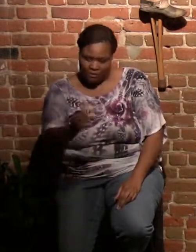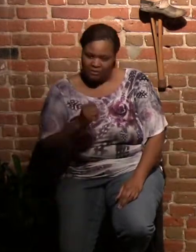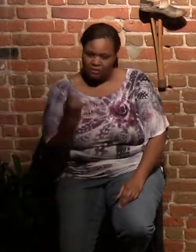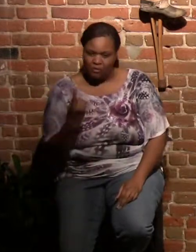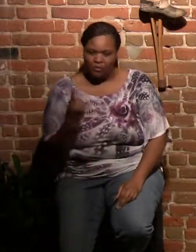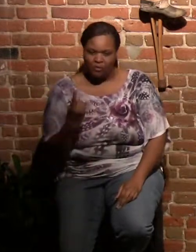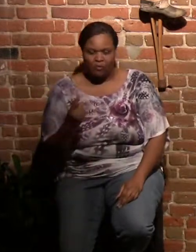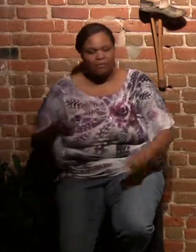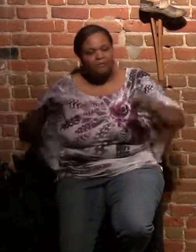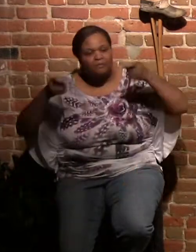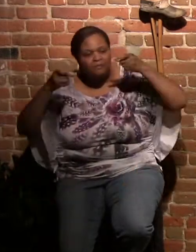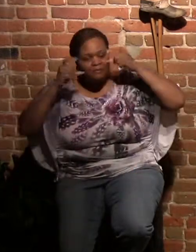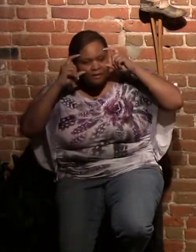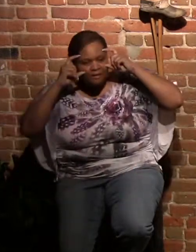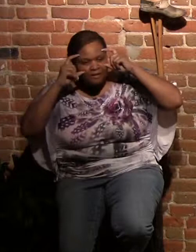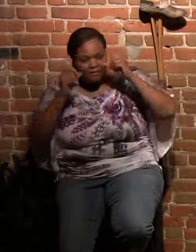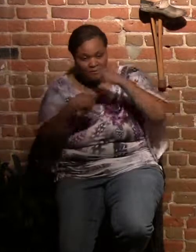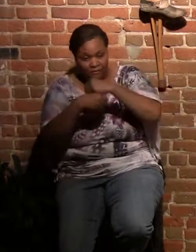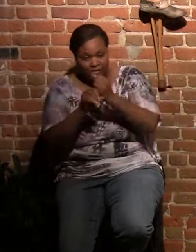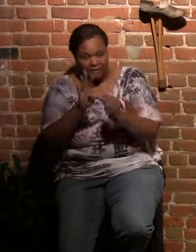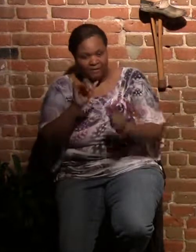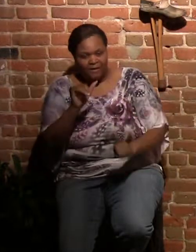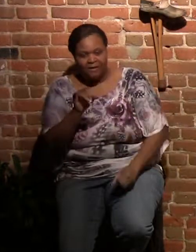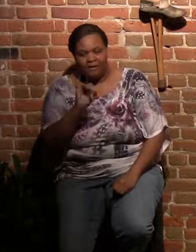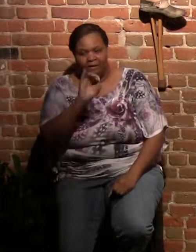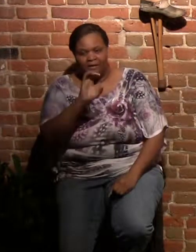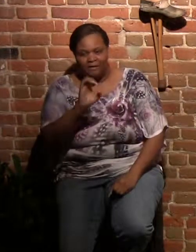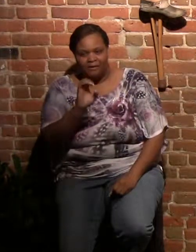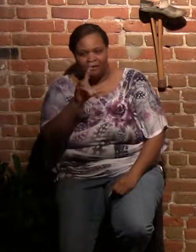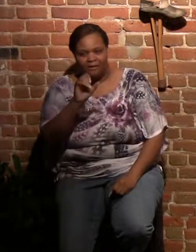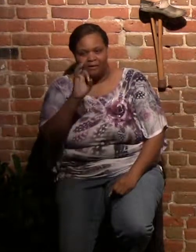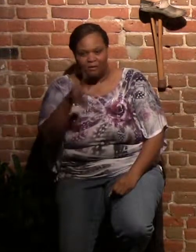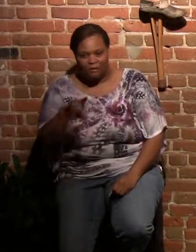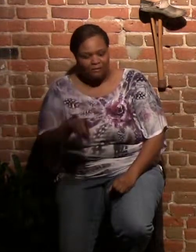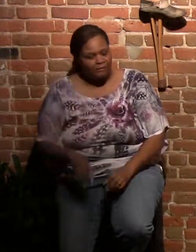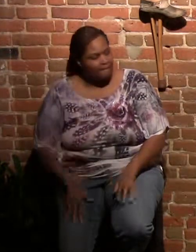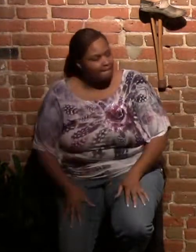iconic Made by Elope, which stands for